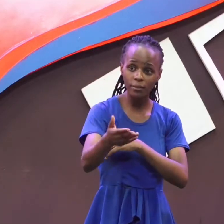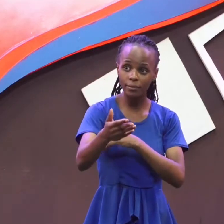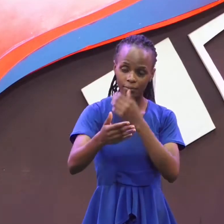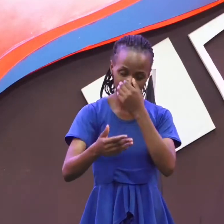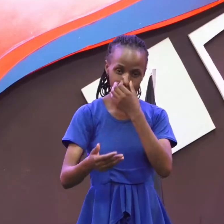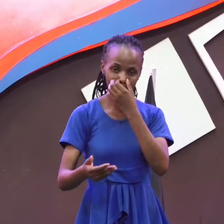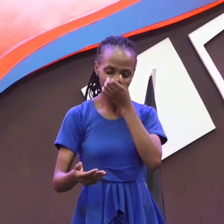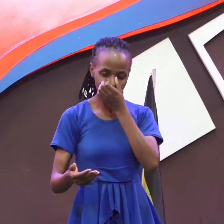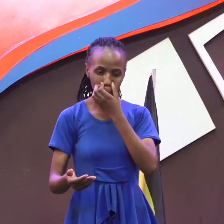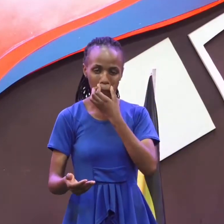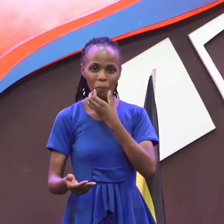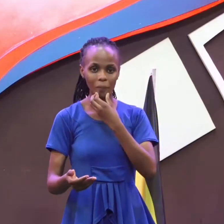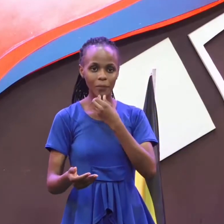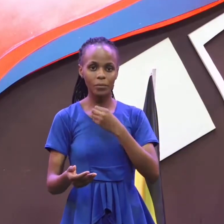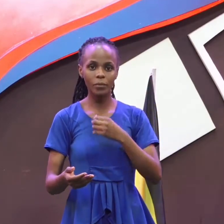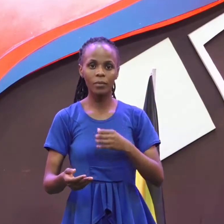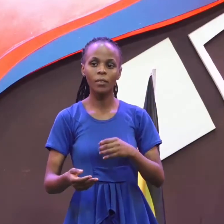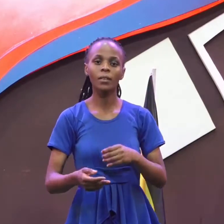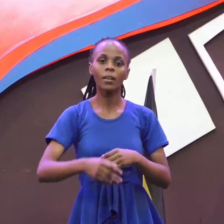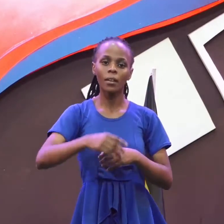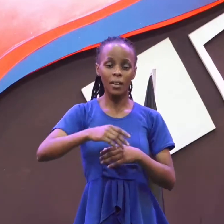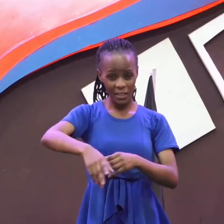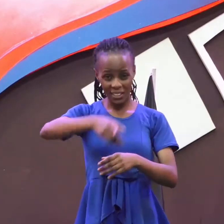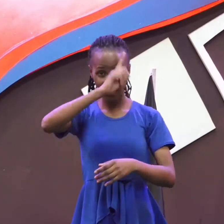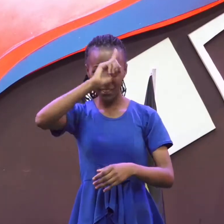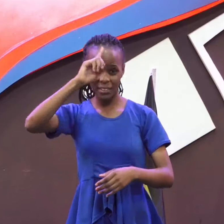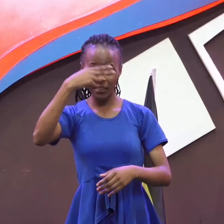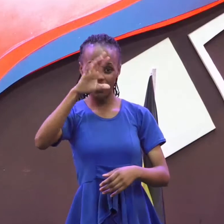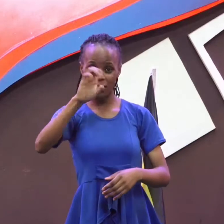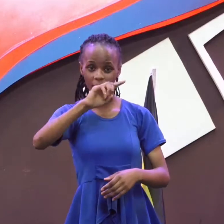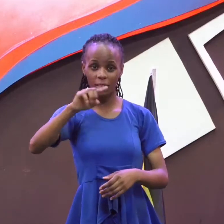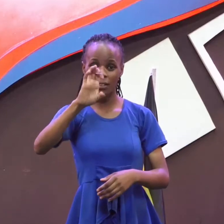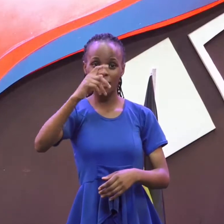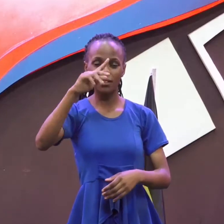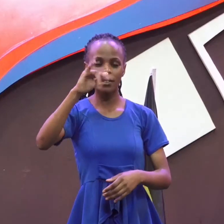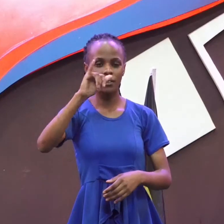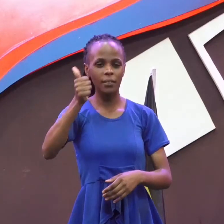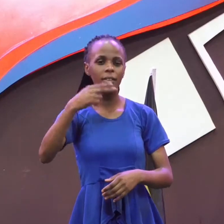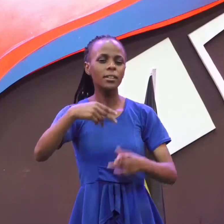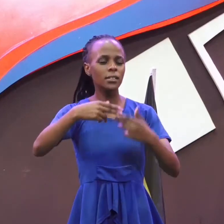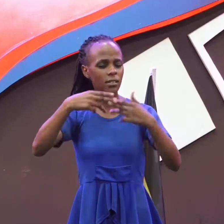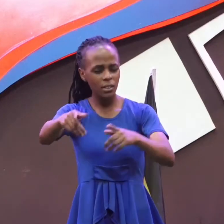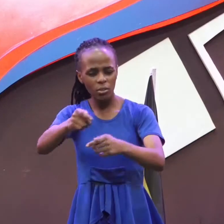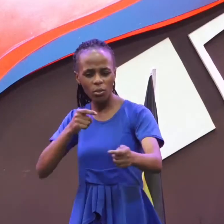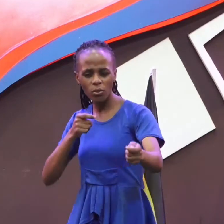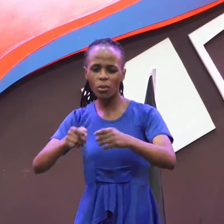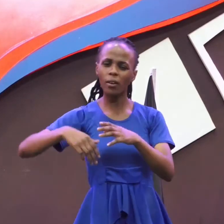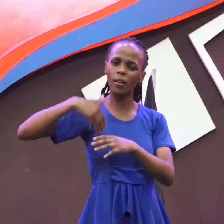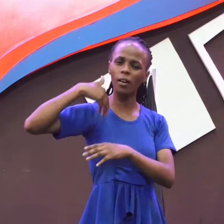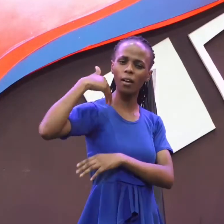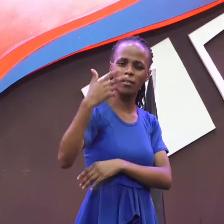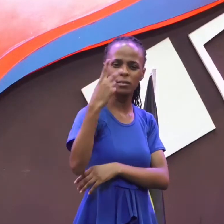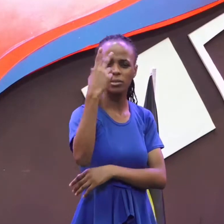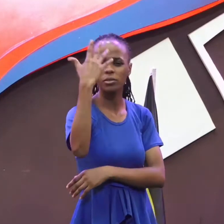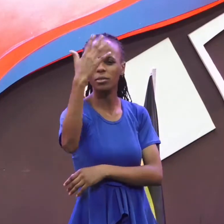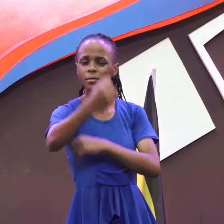was... Okusoma, then you read verse by verse. Okay. Kezekia natanula okufuga nga yakamaze emyaka